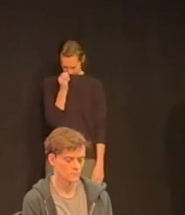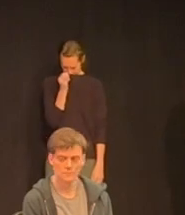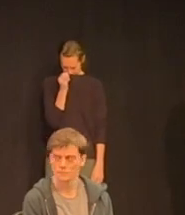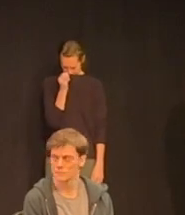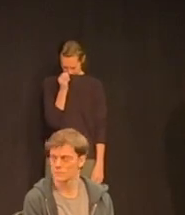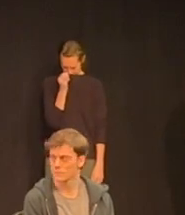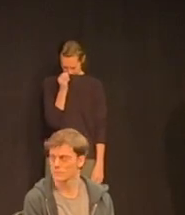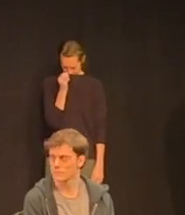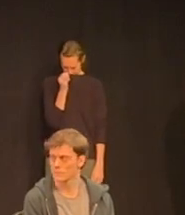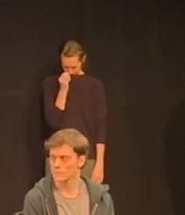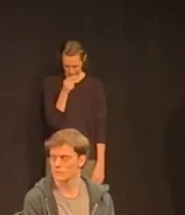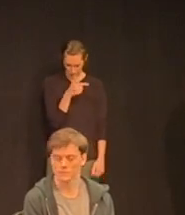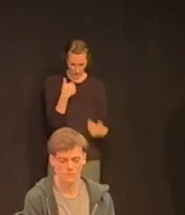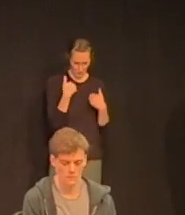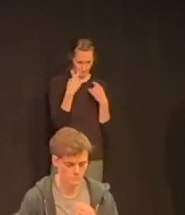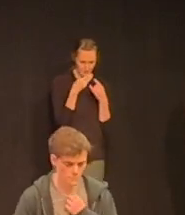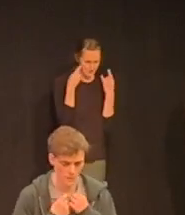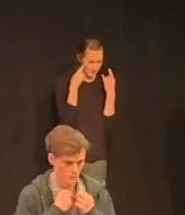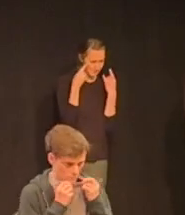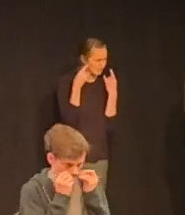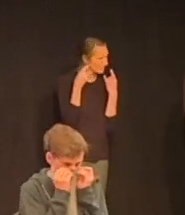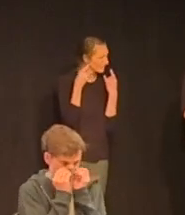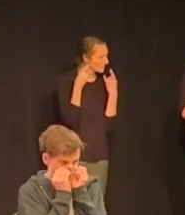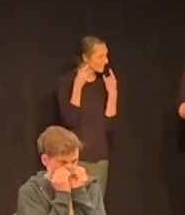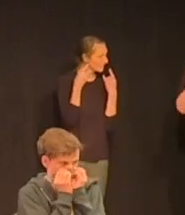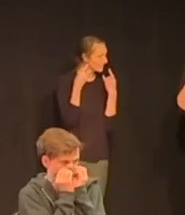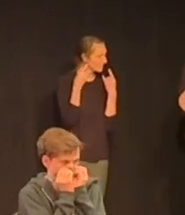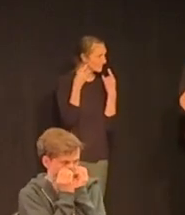I don't suppose you have a mask.